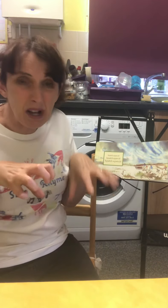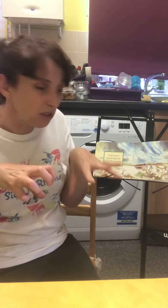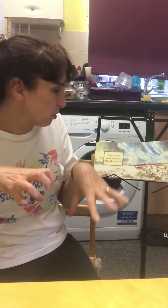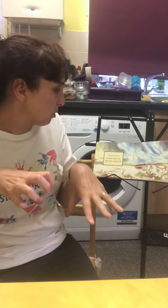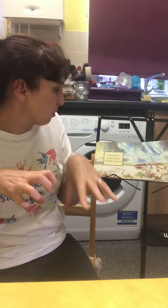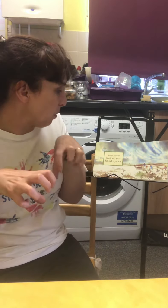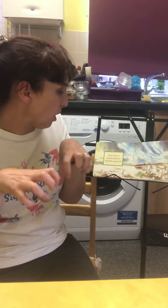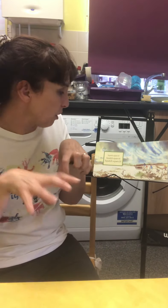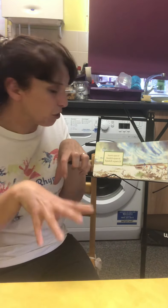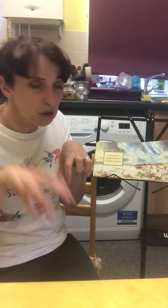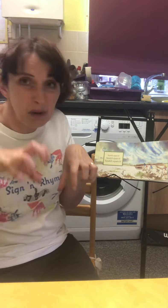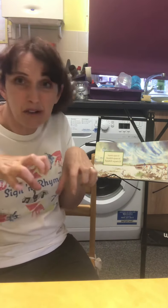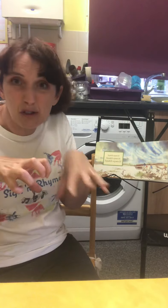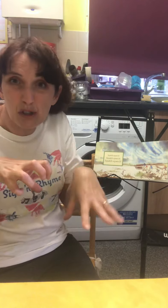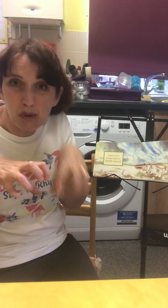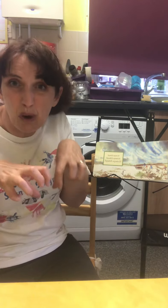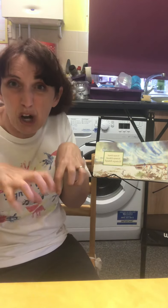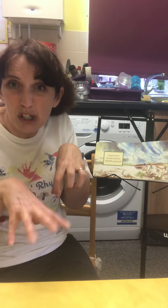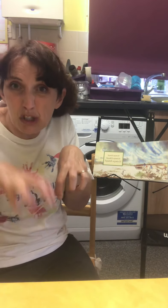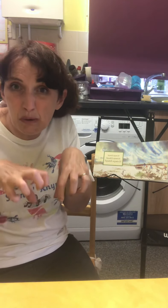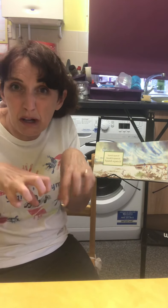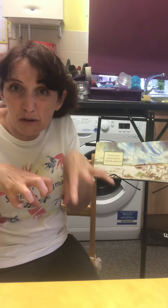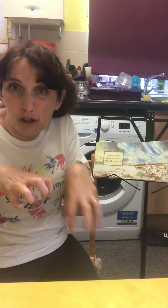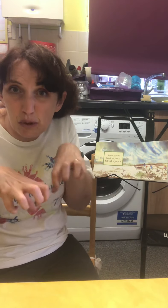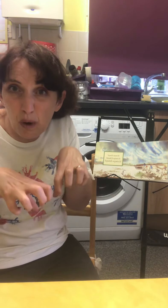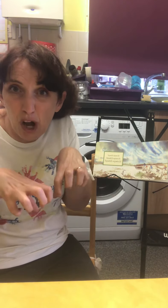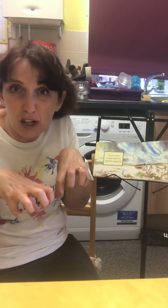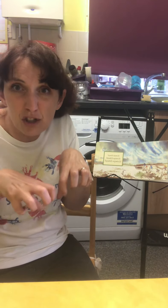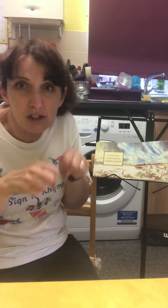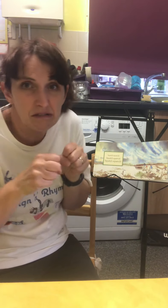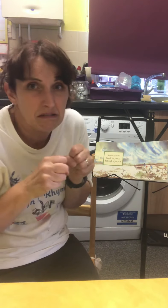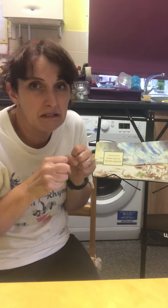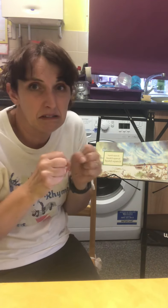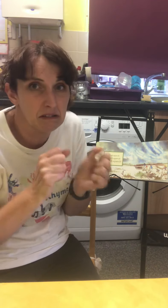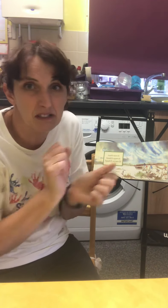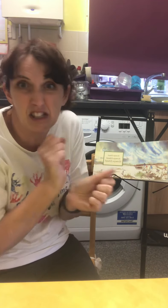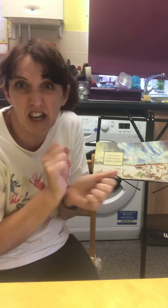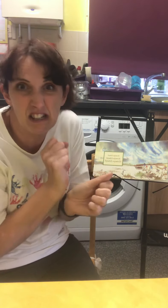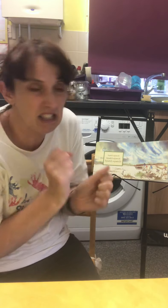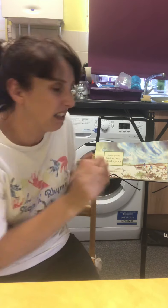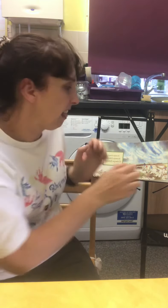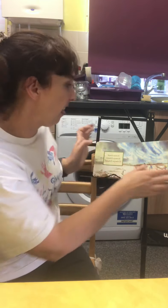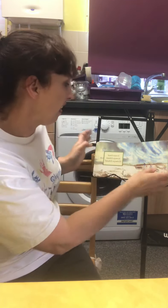Squelch, squirch, squelch, squirch, squelch, squirch. Dirty.